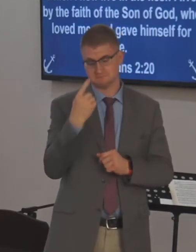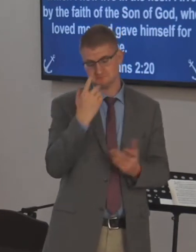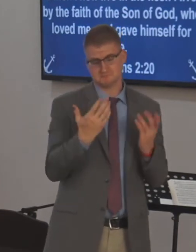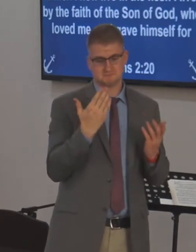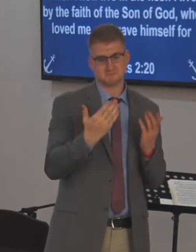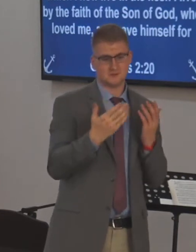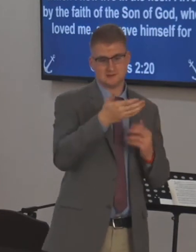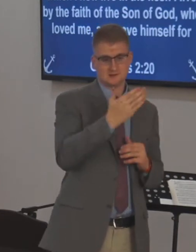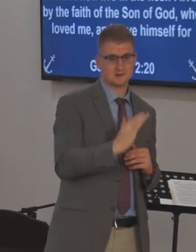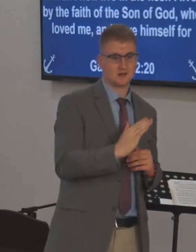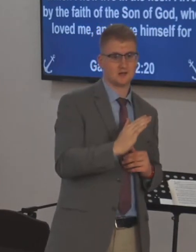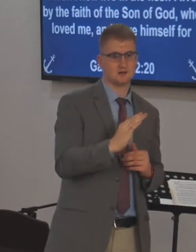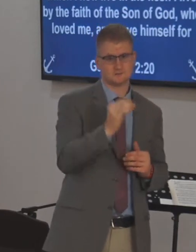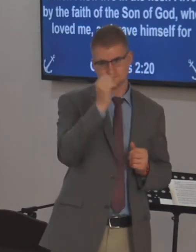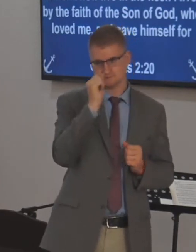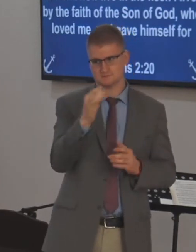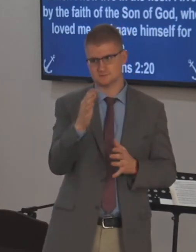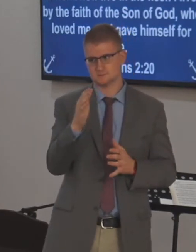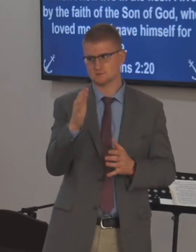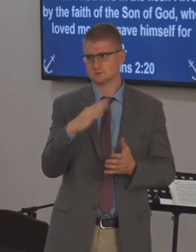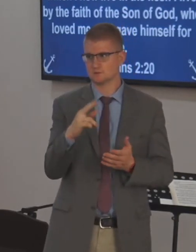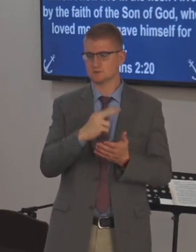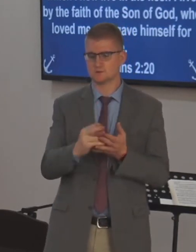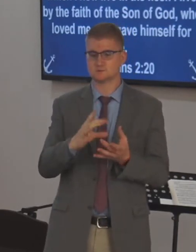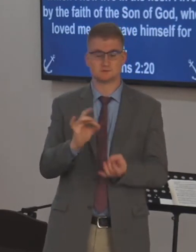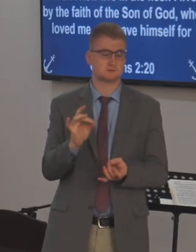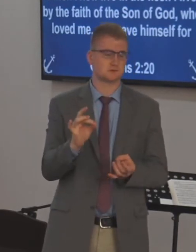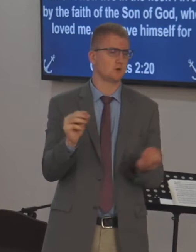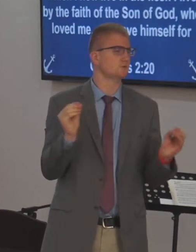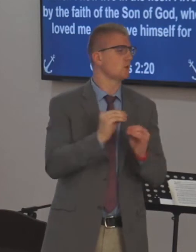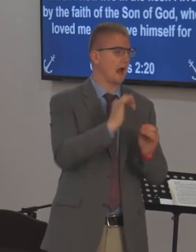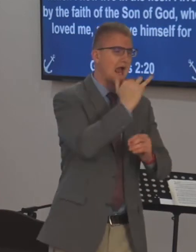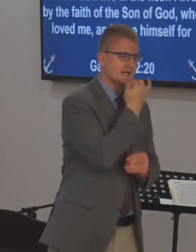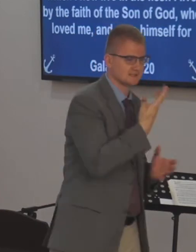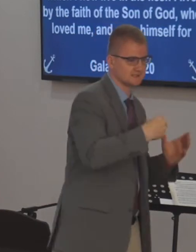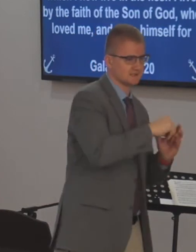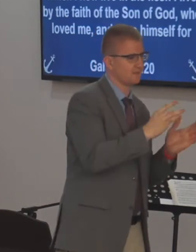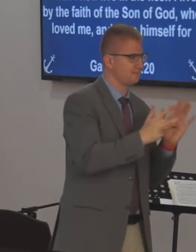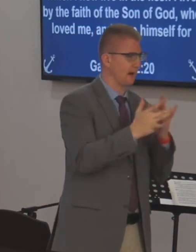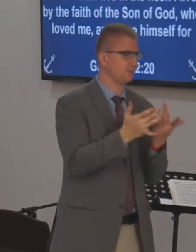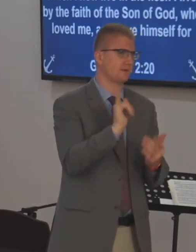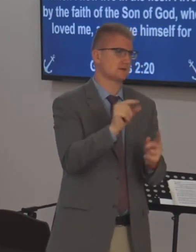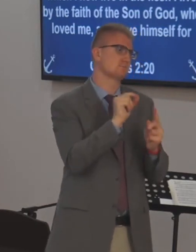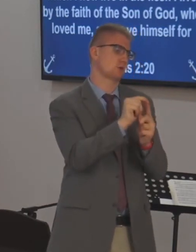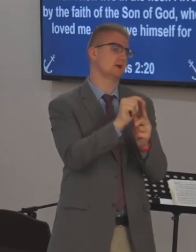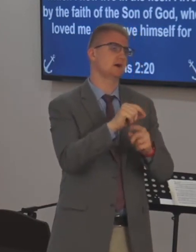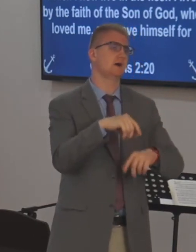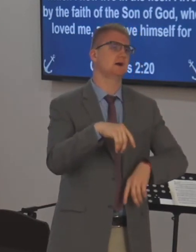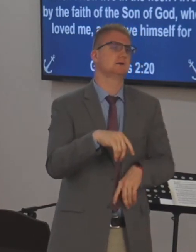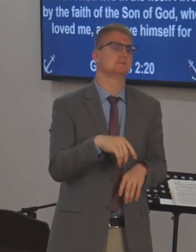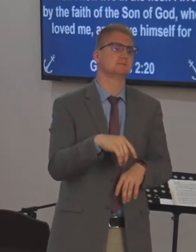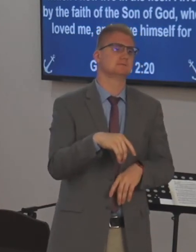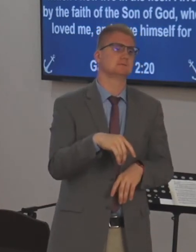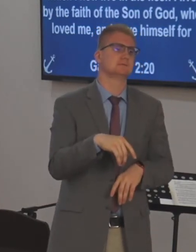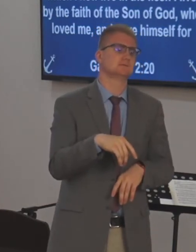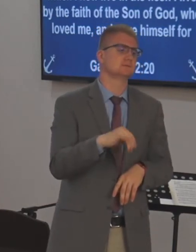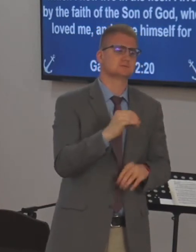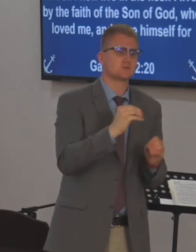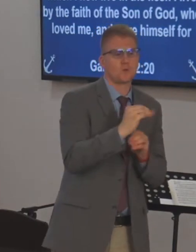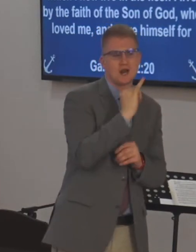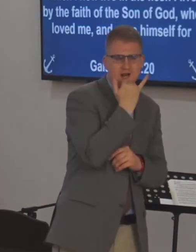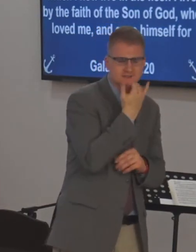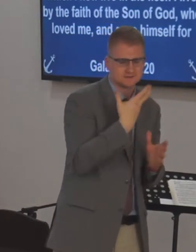no accidents in the Bible? This Bible is amazing. I never saw that. I think it